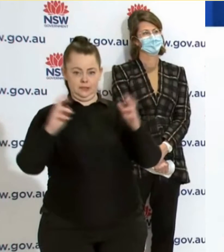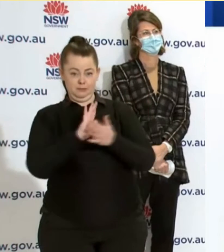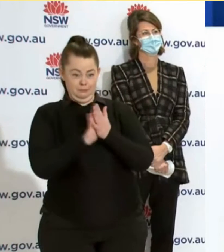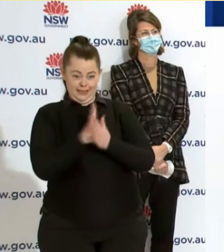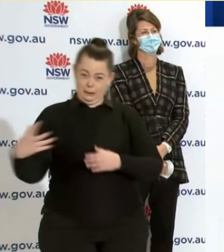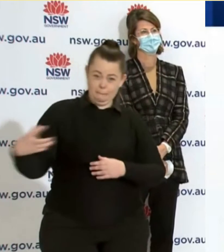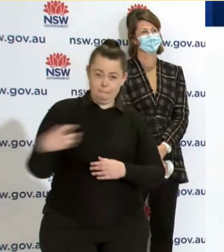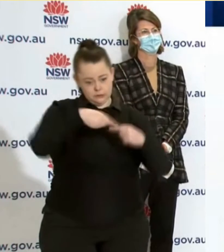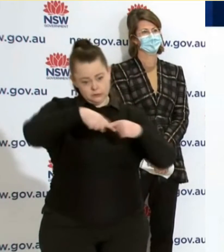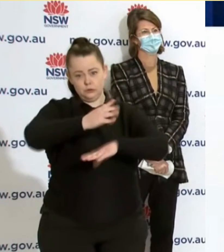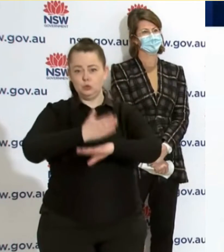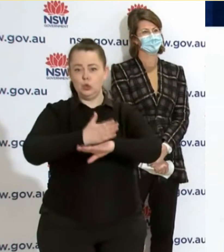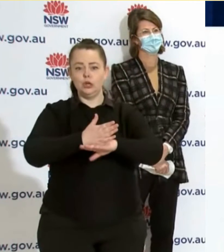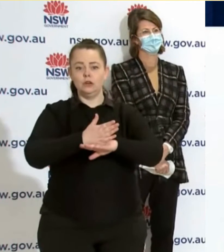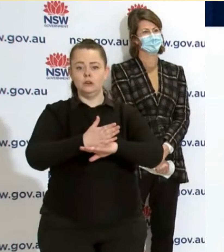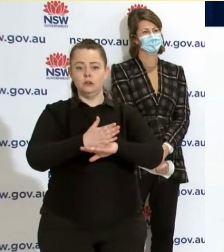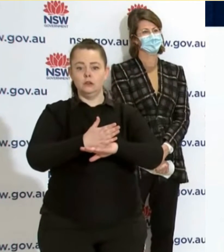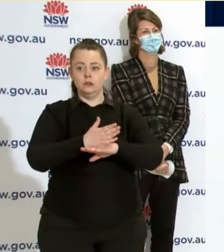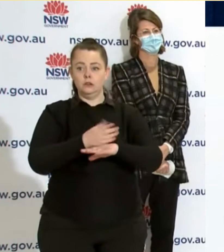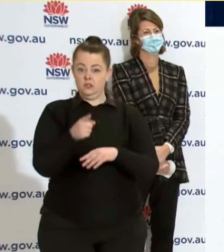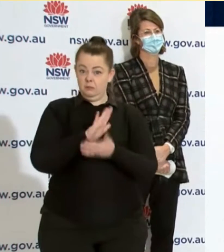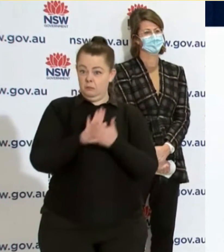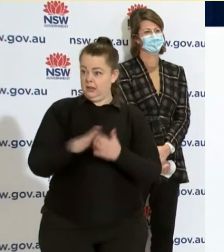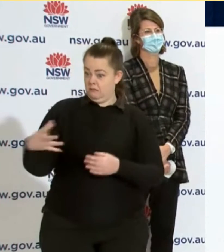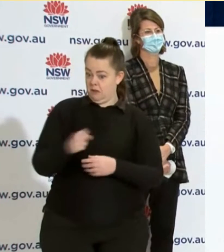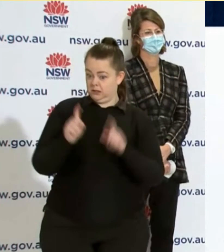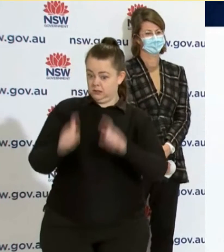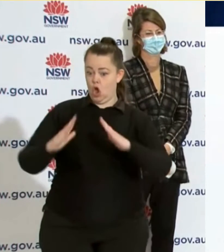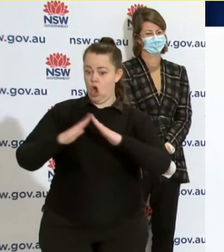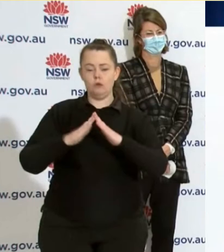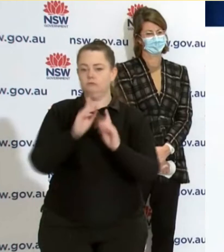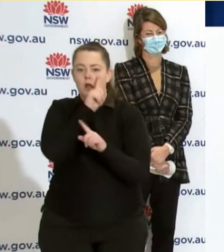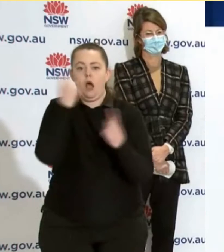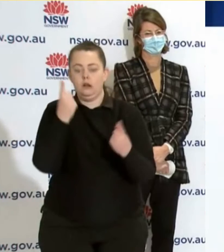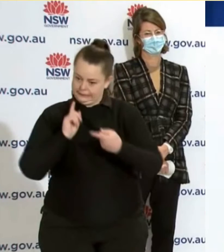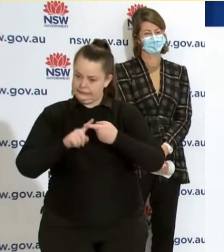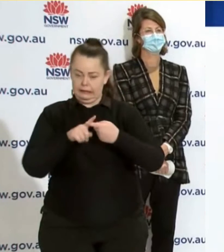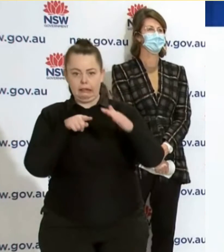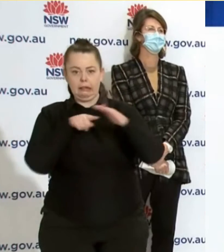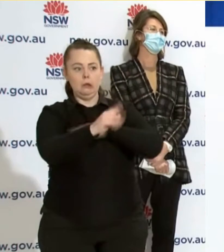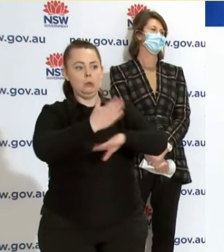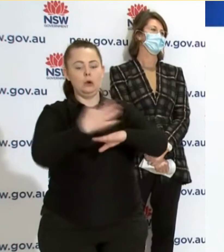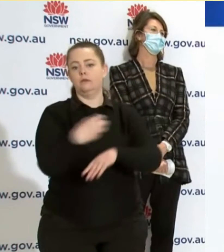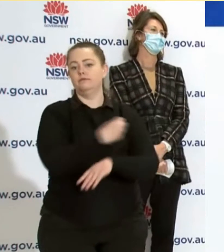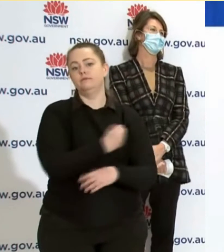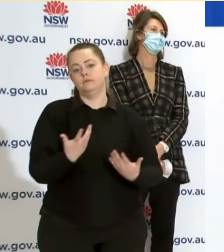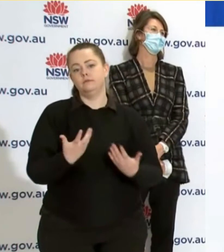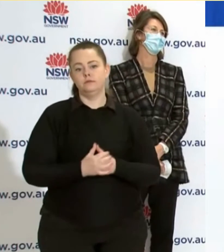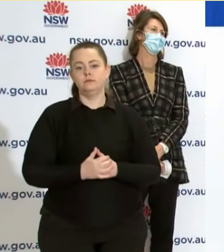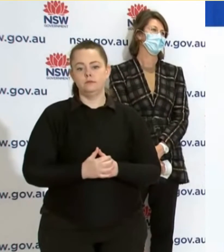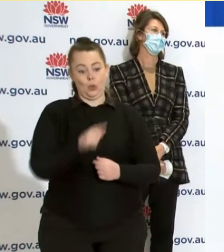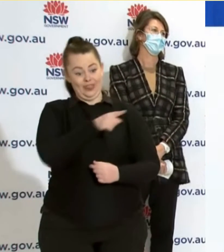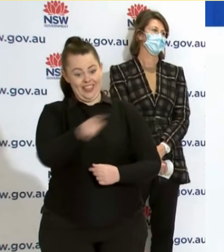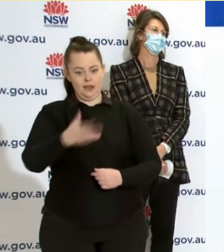can't stop them moving in a restricted environment because otherwise our food supply would fall down. This is the whole basis of our